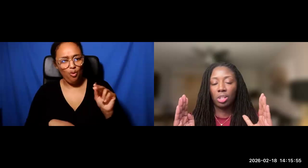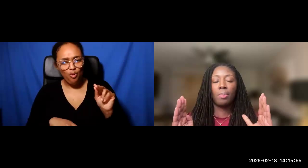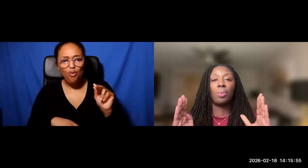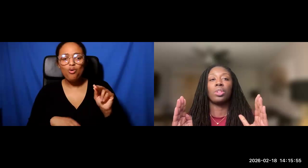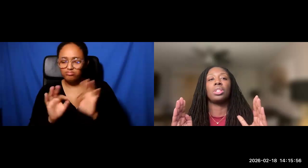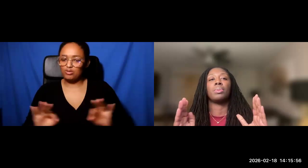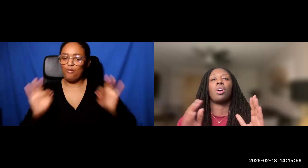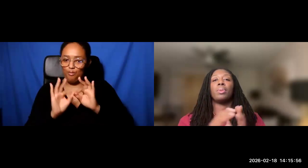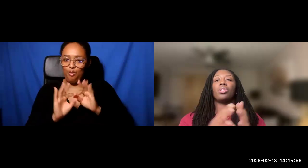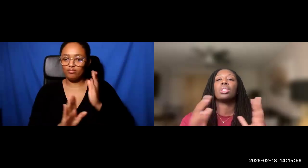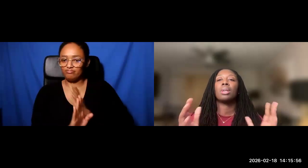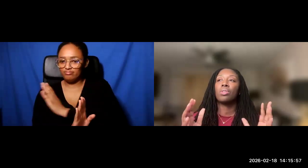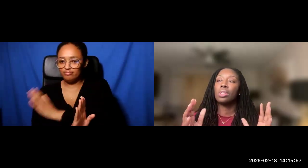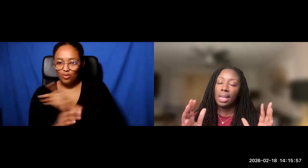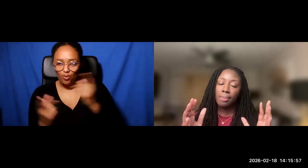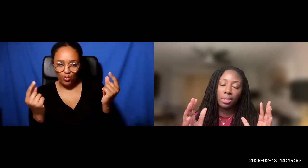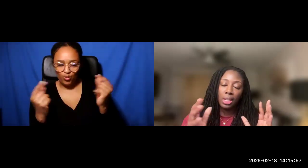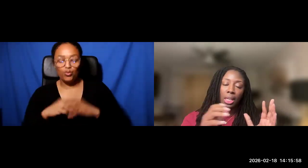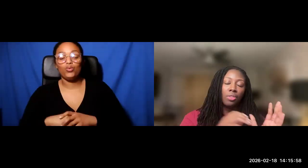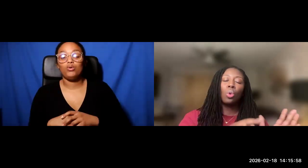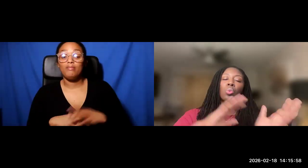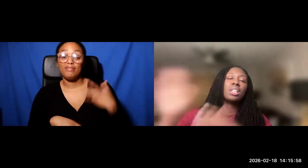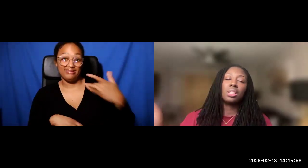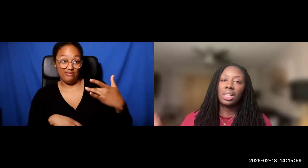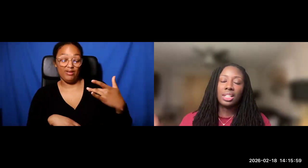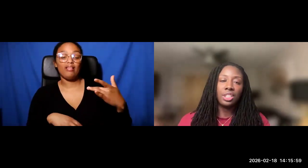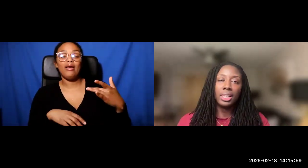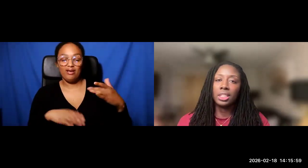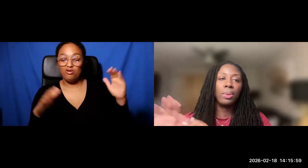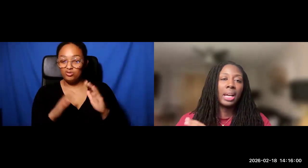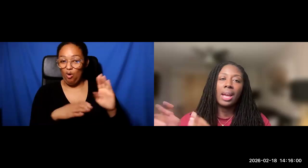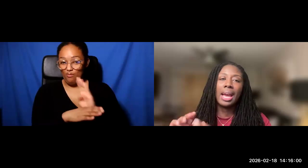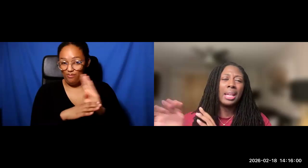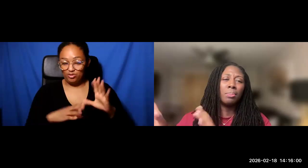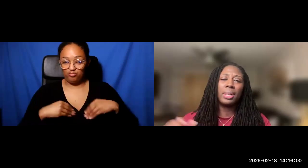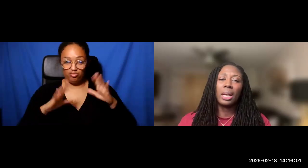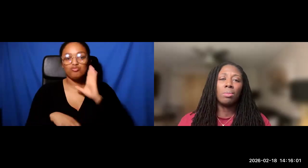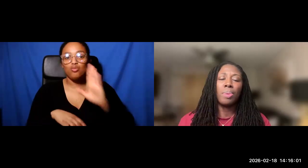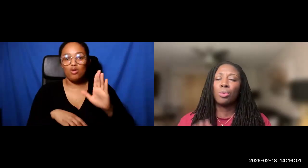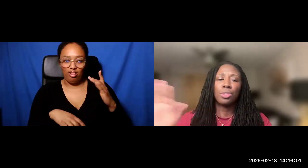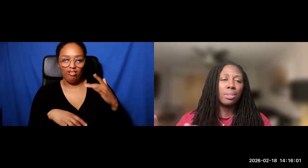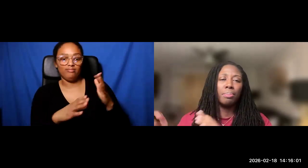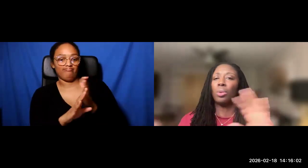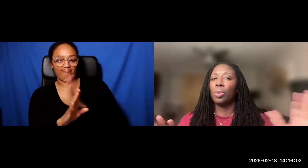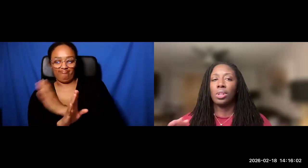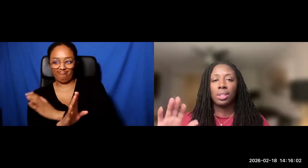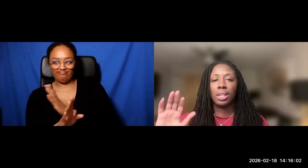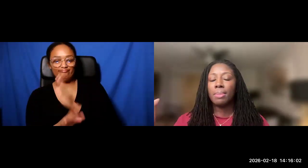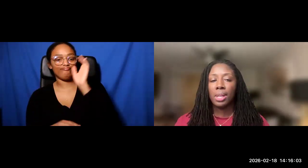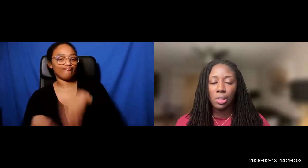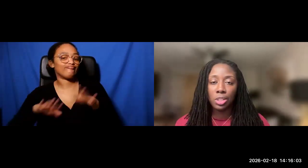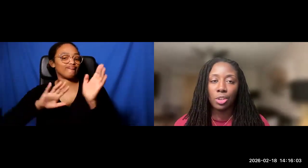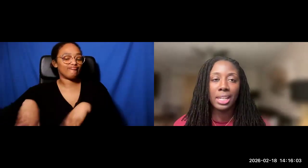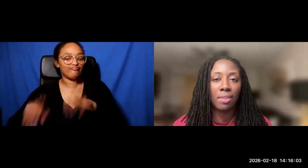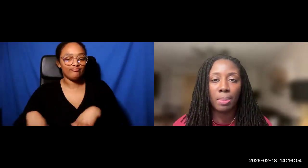steps, and we're going to talk about what those steps are, but they'll skip those steps. They'll rush to launching and just putting out ads and putting out posters and billboards